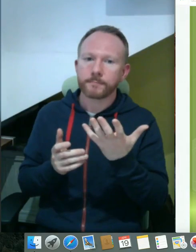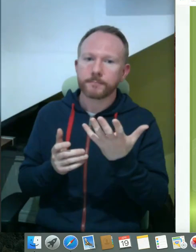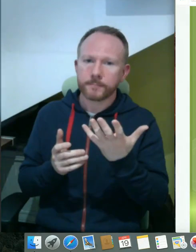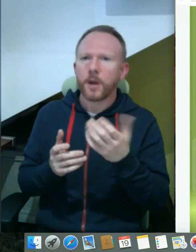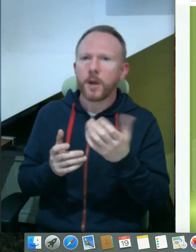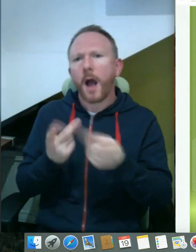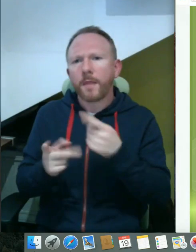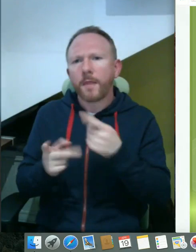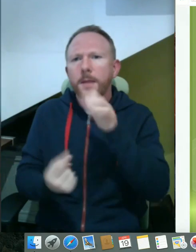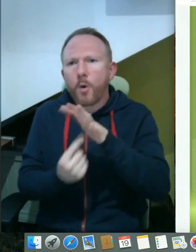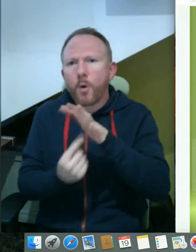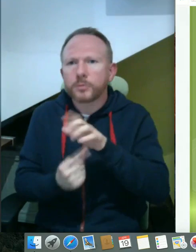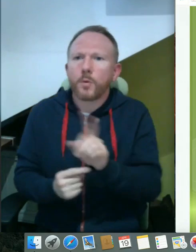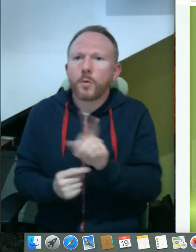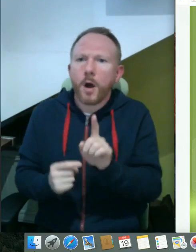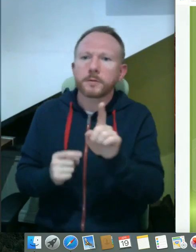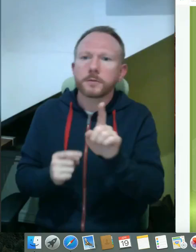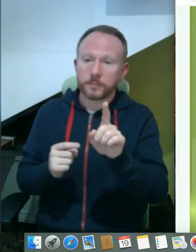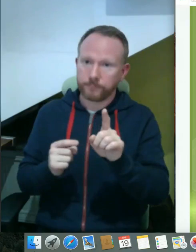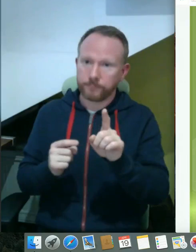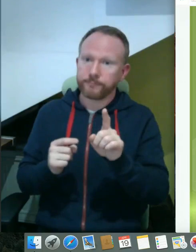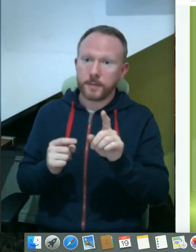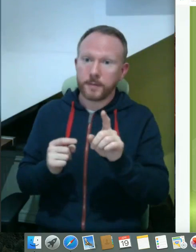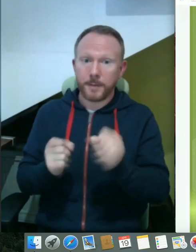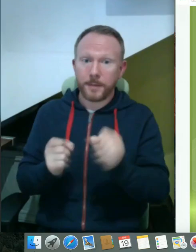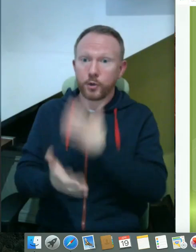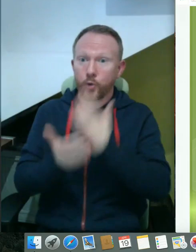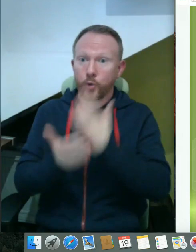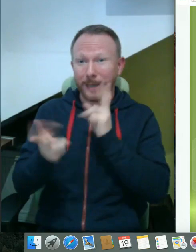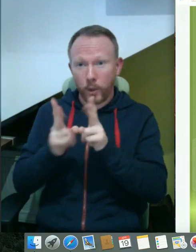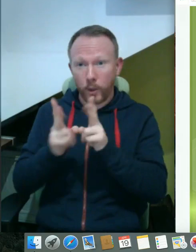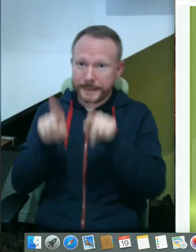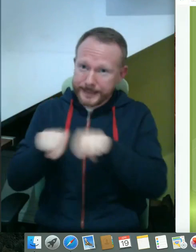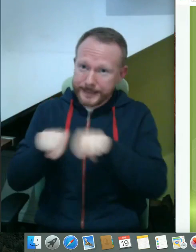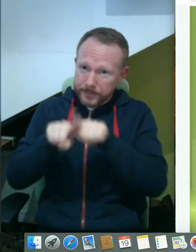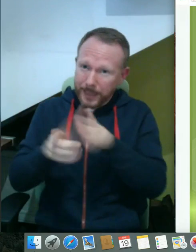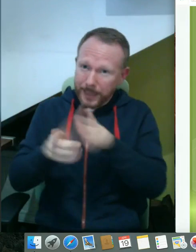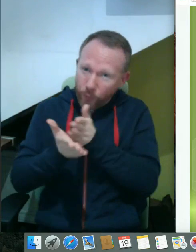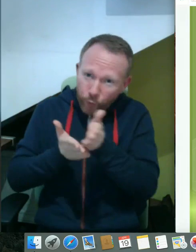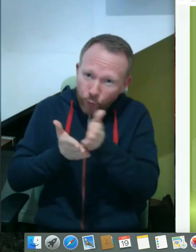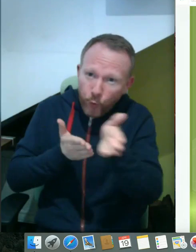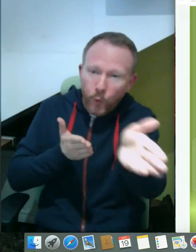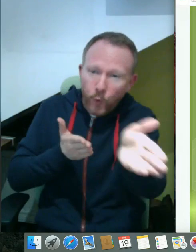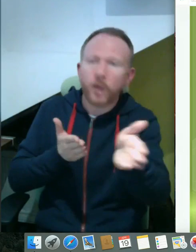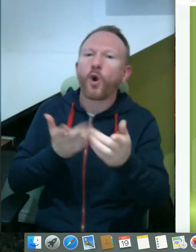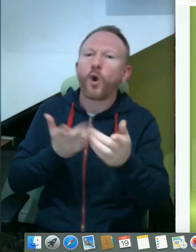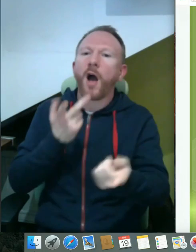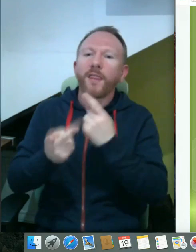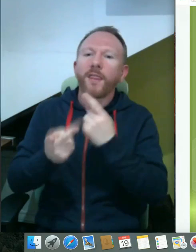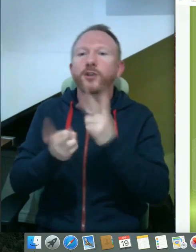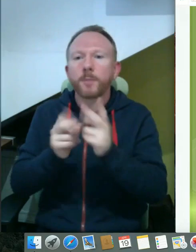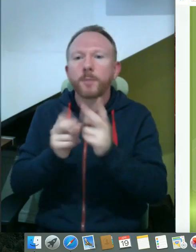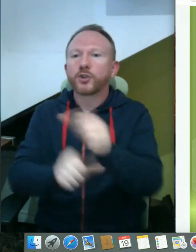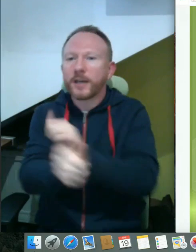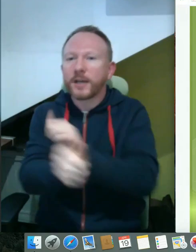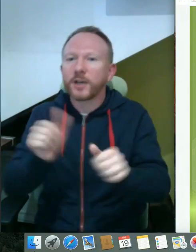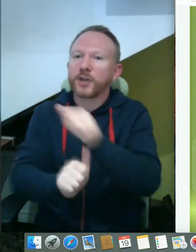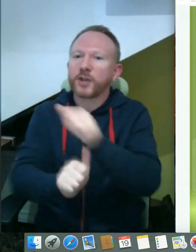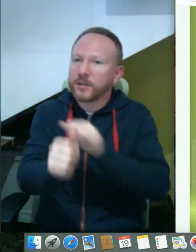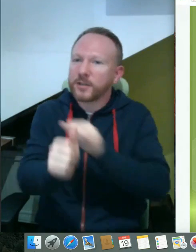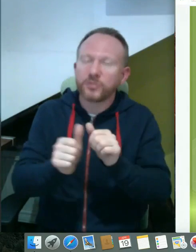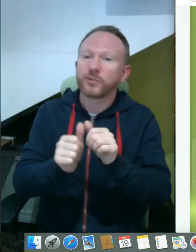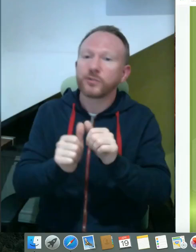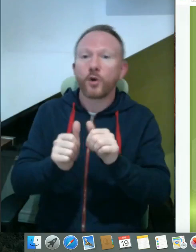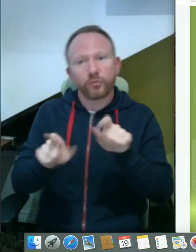changing members of the interpreting team midway through a trial or midway through witness testimony. I think